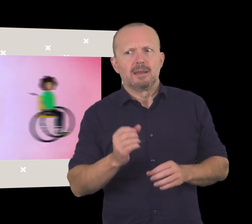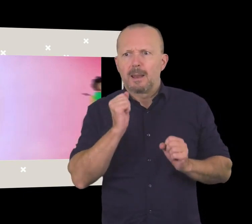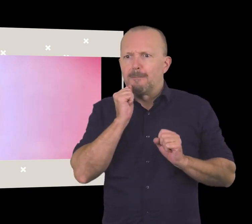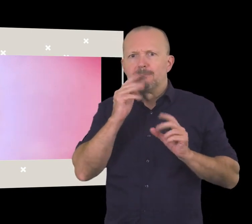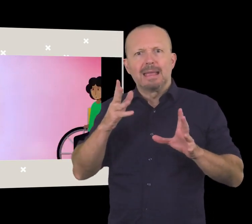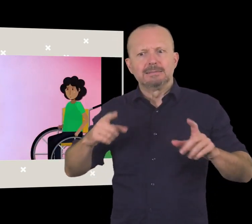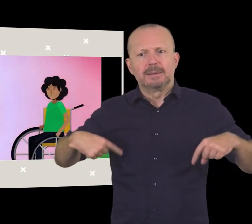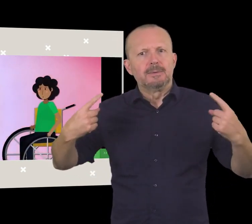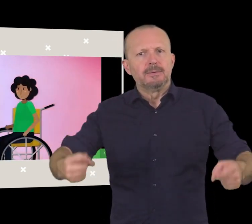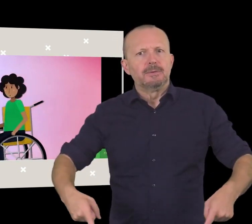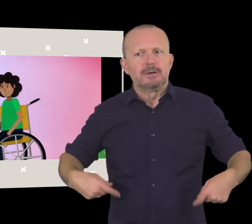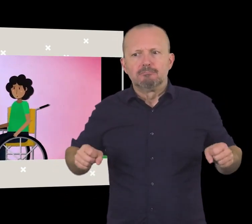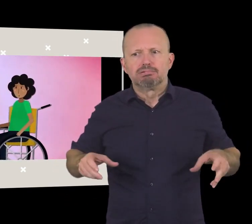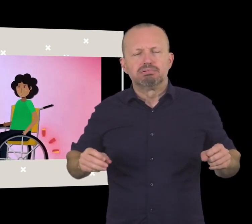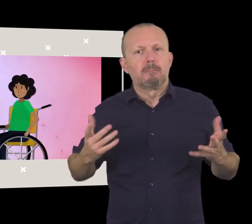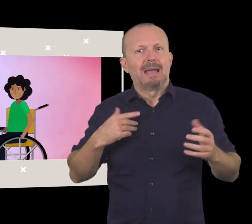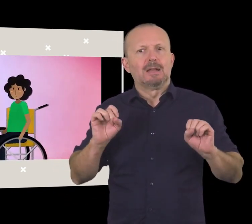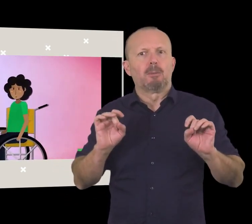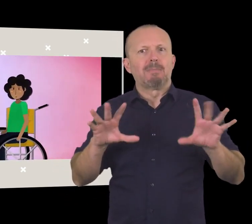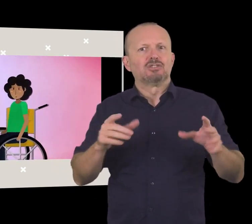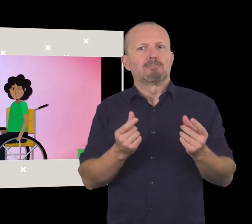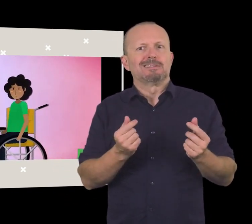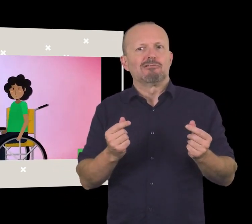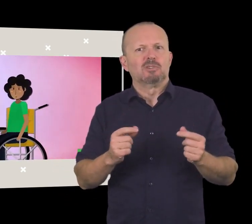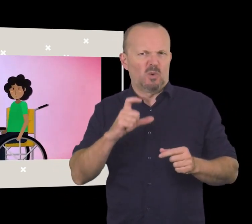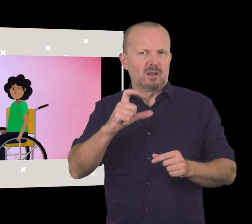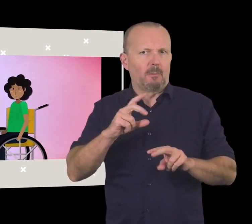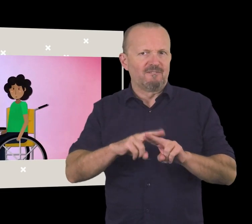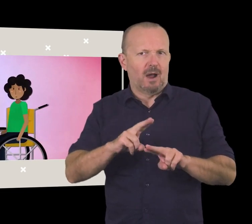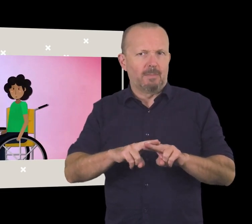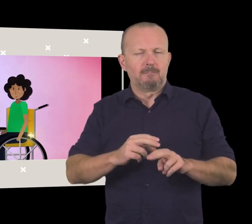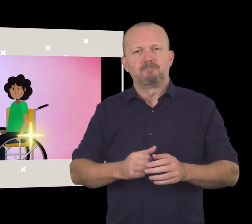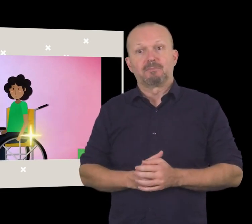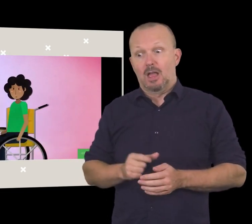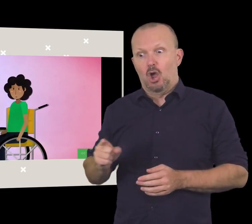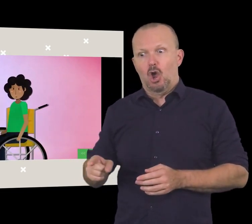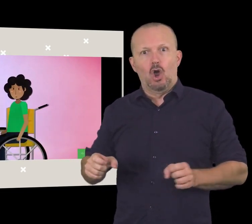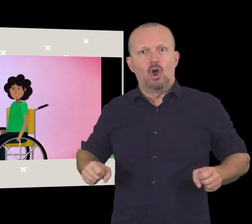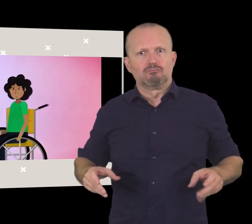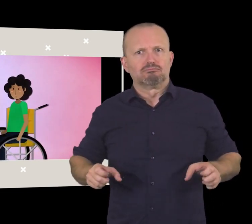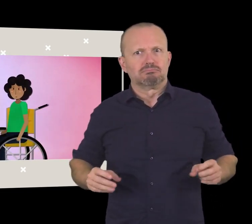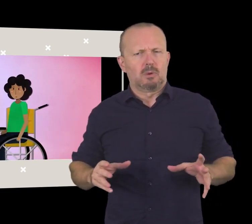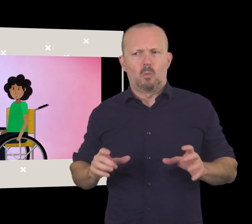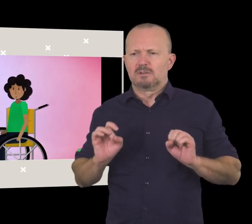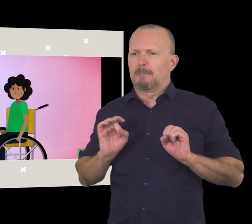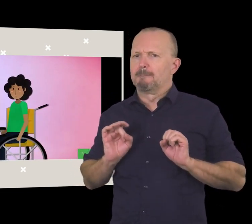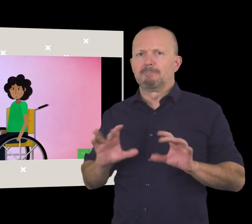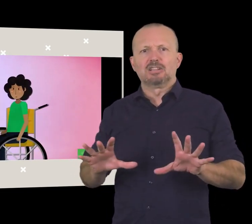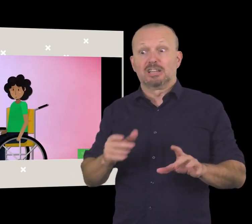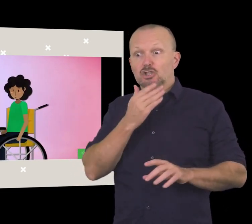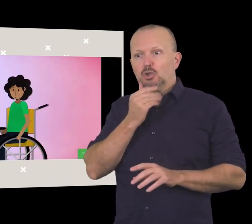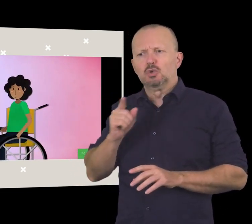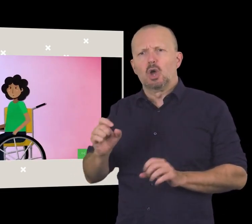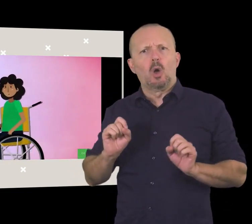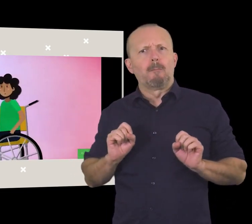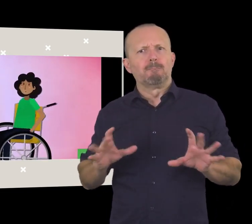chariot made from a cosmic material called carbon fibre. It was an enchanted chariot, and